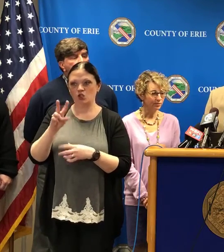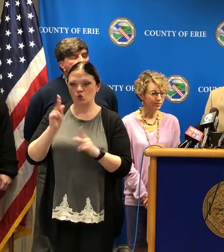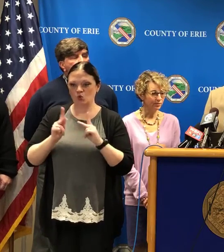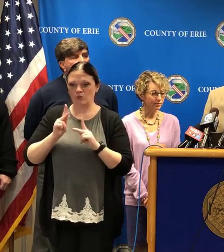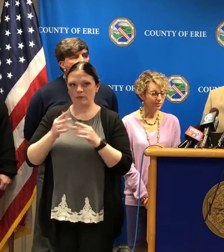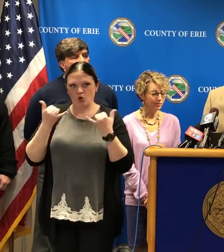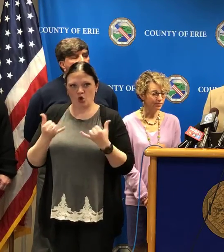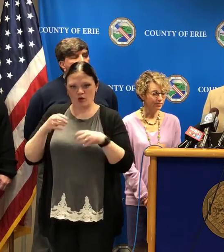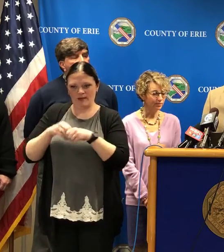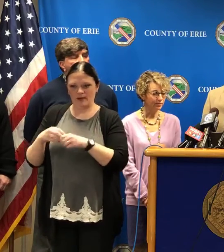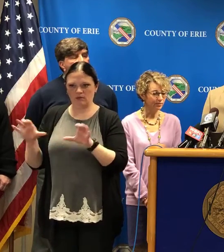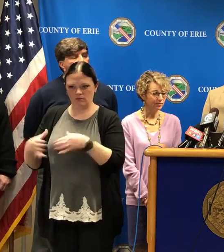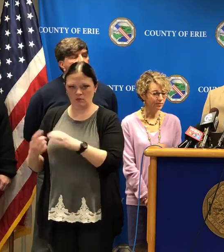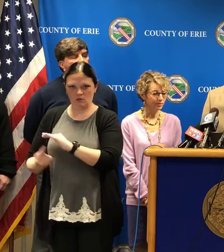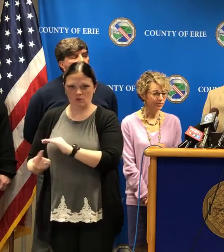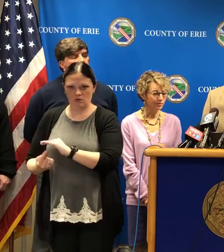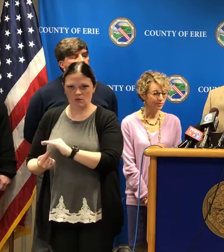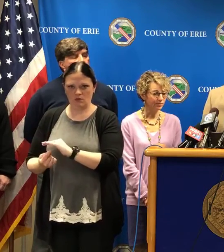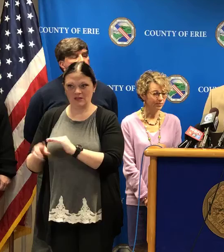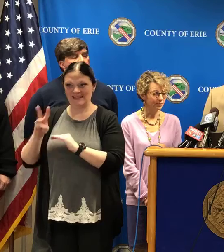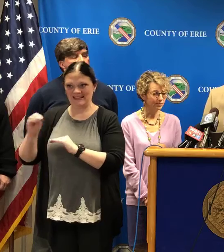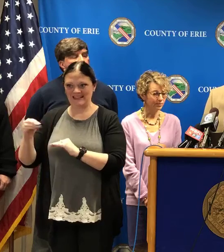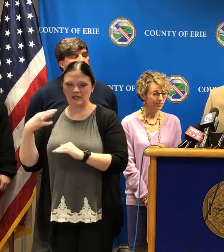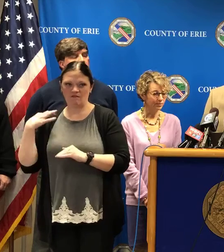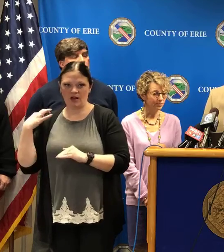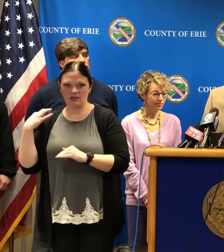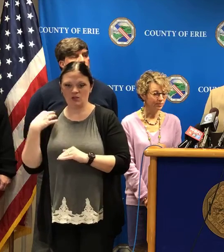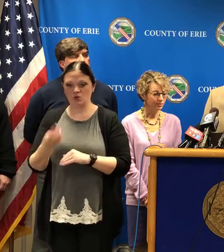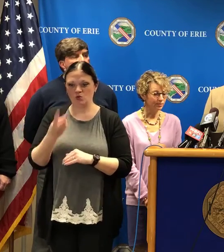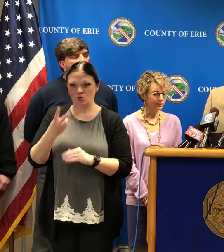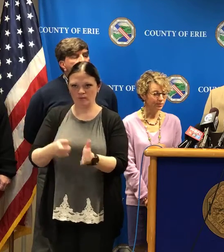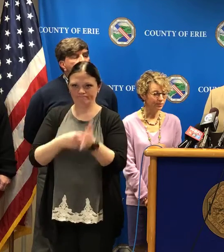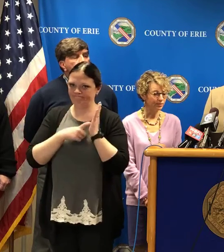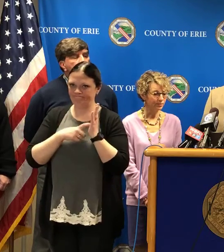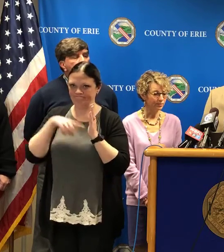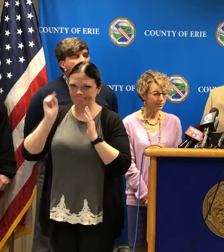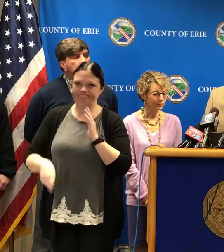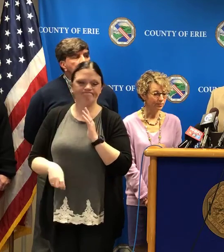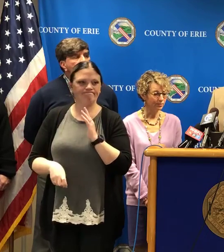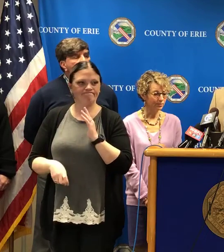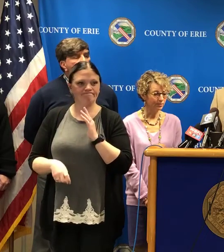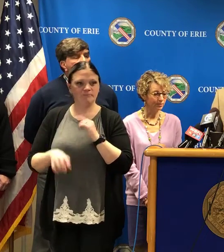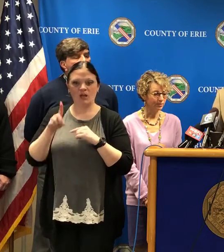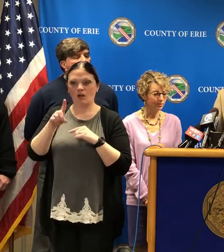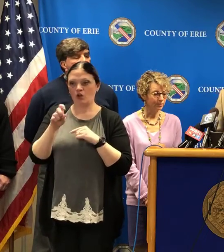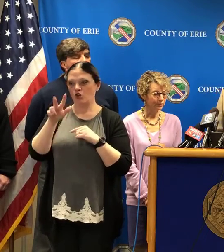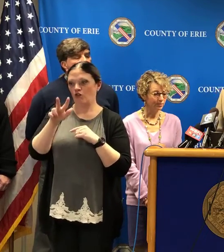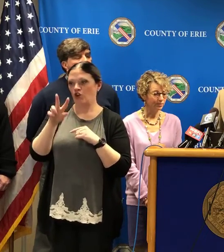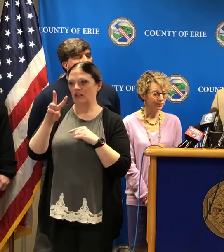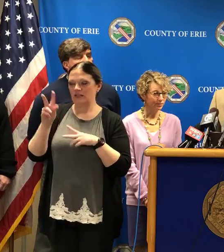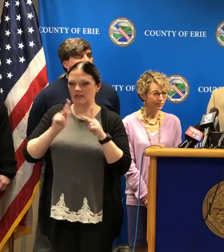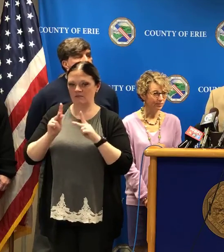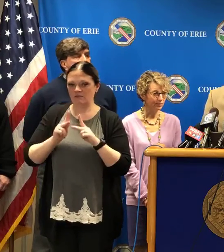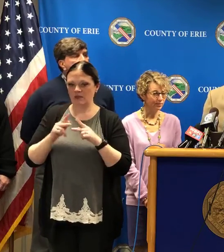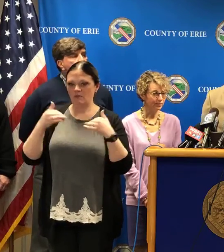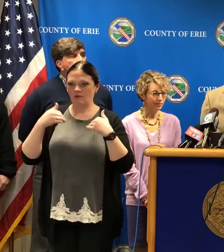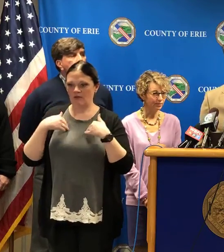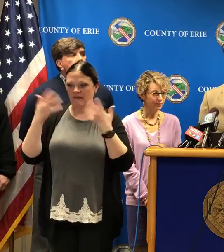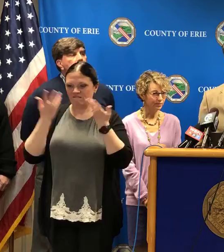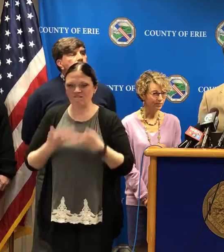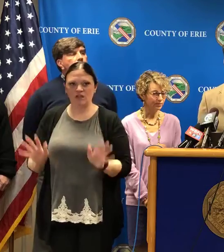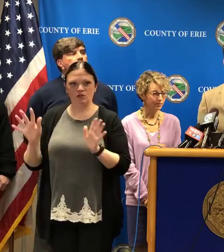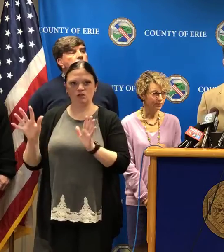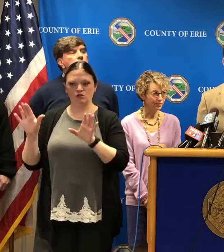in quarantine. 60 were in voluntary quarantine. 2 were mandatory quarantine. 136 people have completed